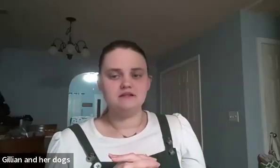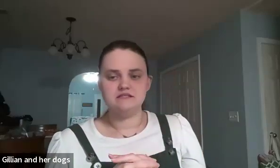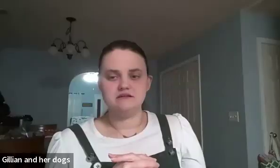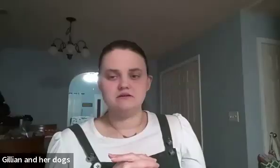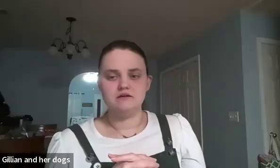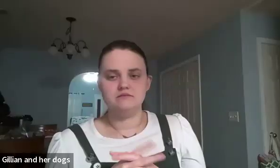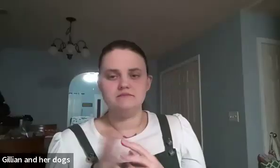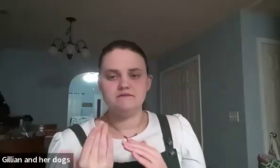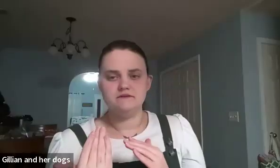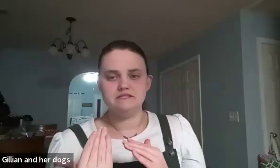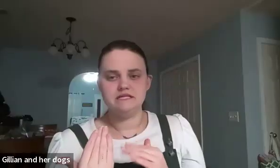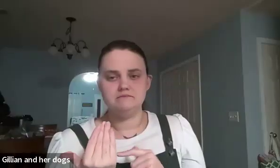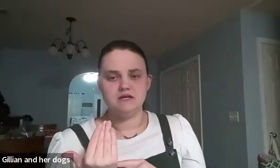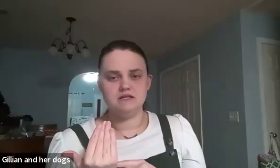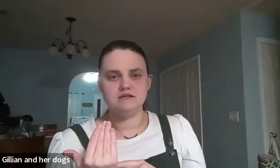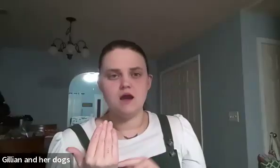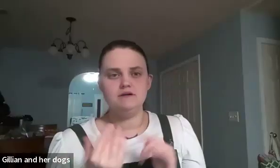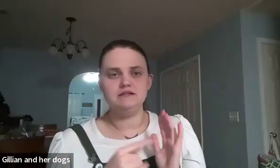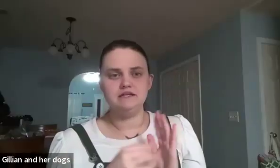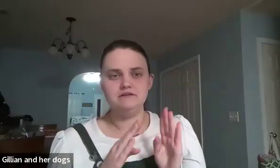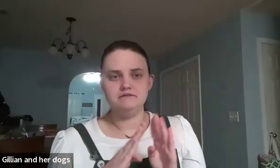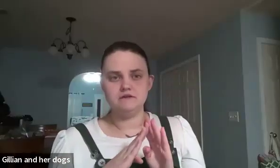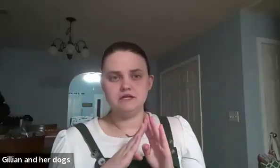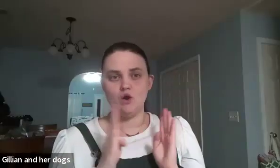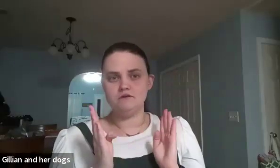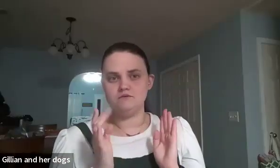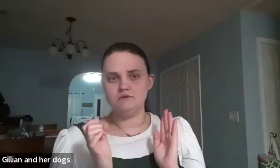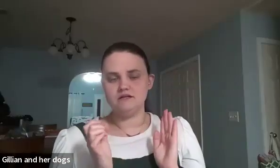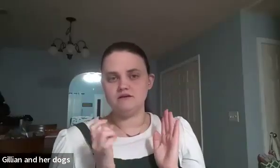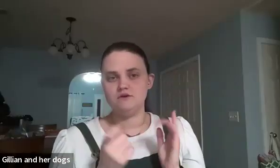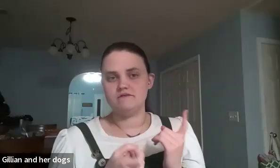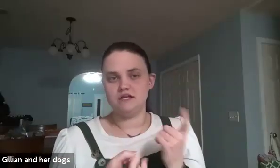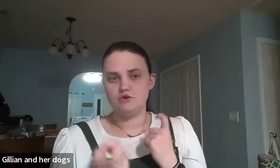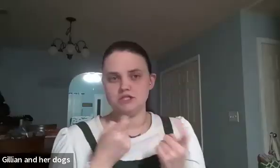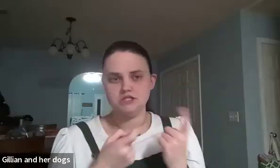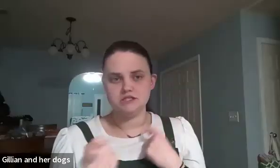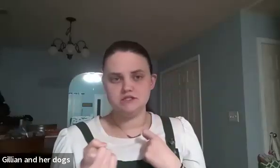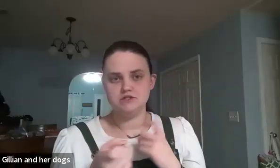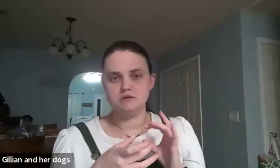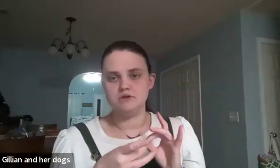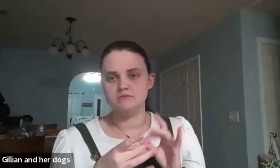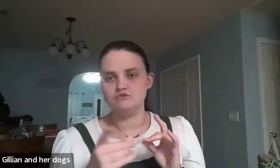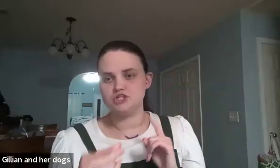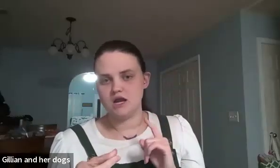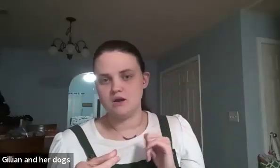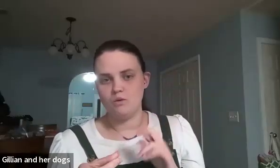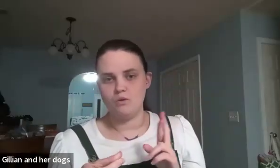let's see. Okay, we have about 15 minutes. I'm gonna leave it open real quick. If you have any questions, you can put them through chat,